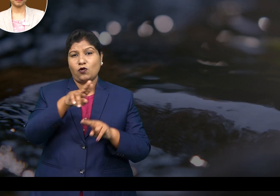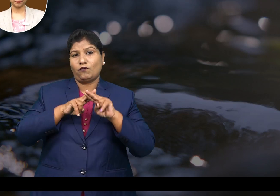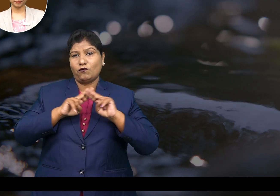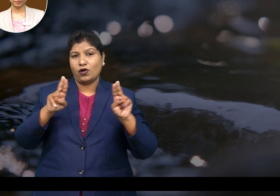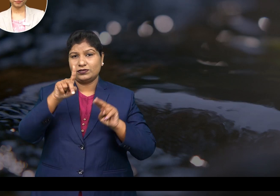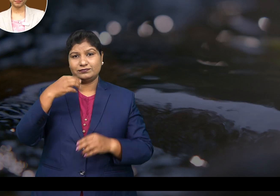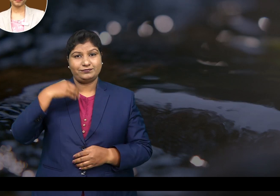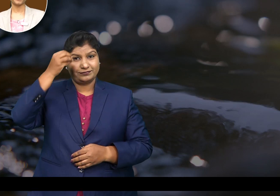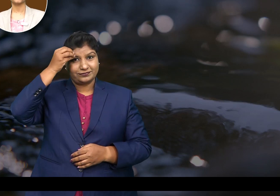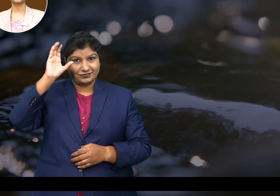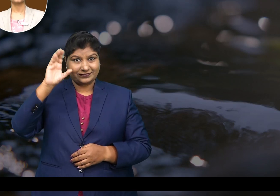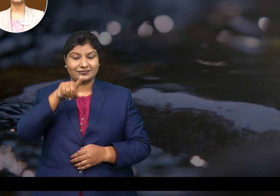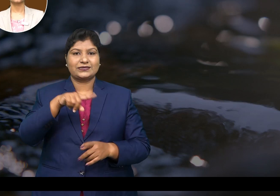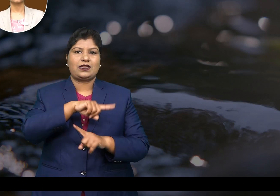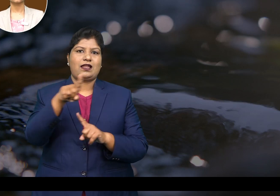water.